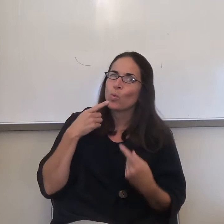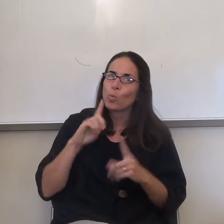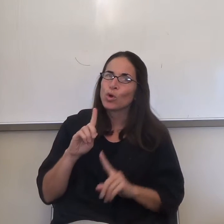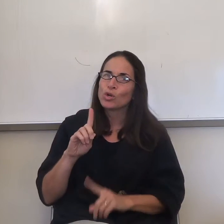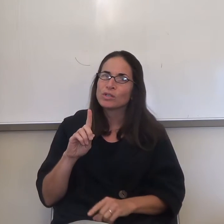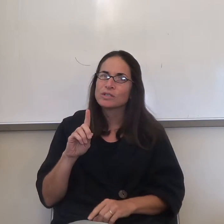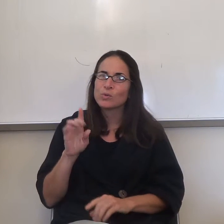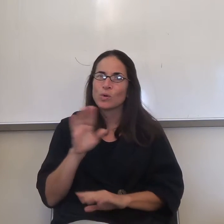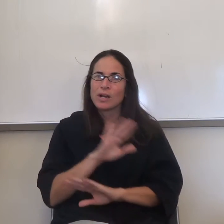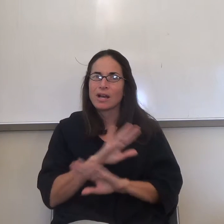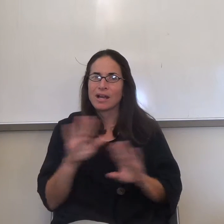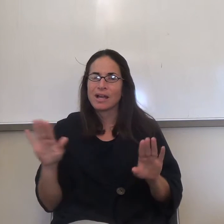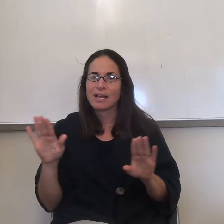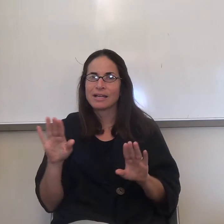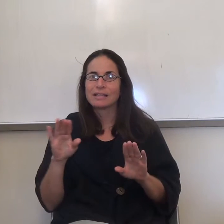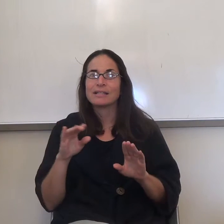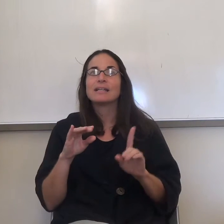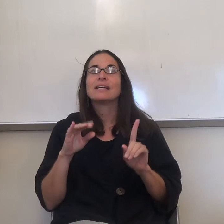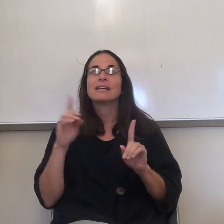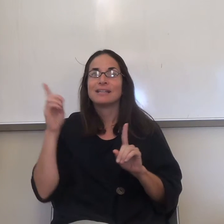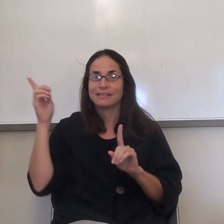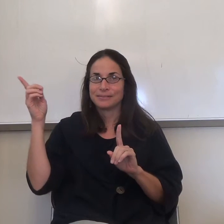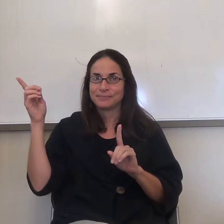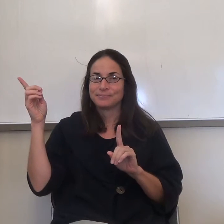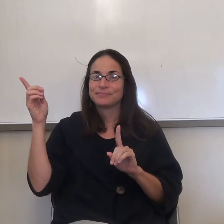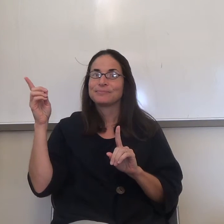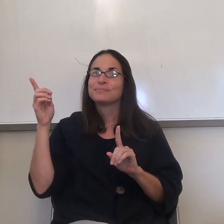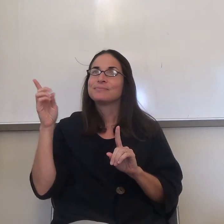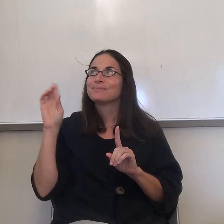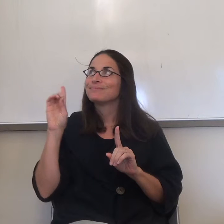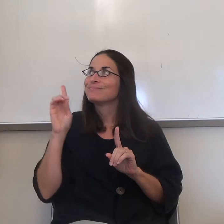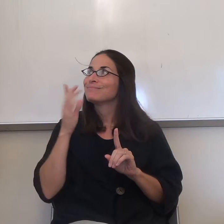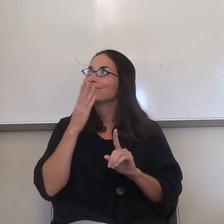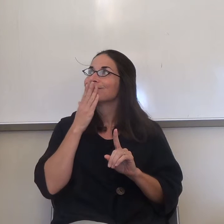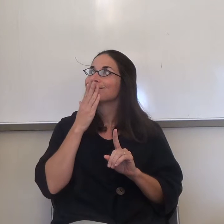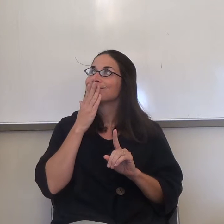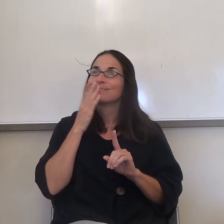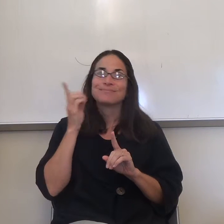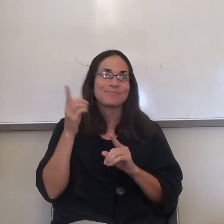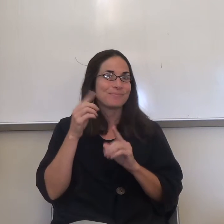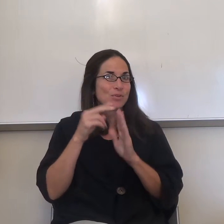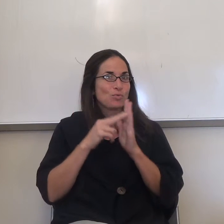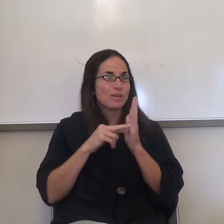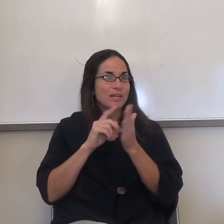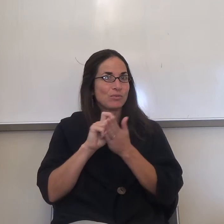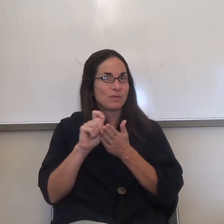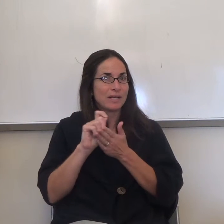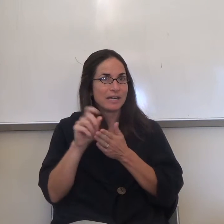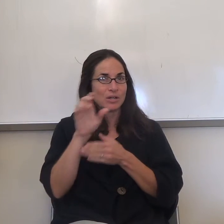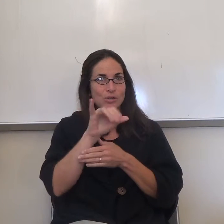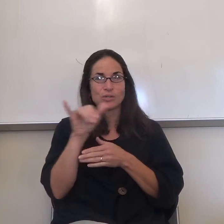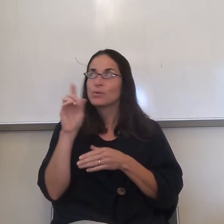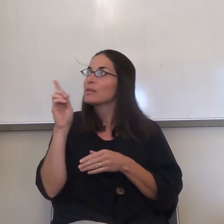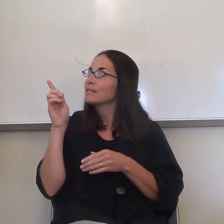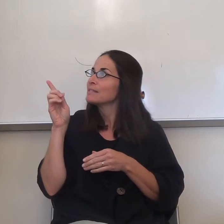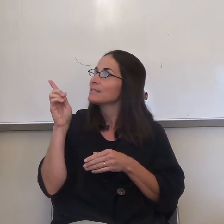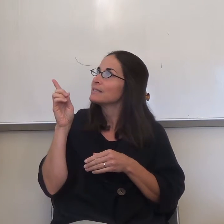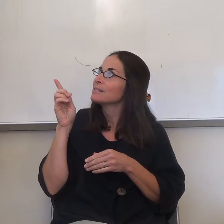together. This is what I've been asking people to do on the reading and writing and also on these. So what